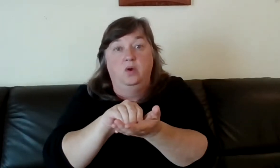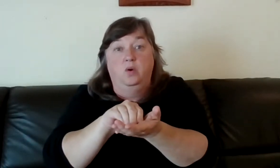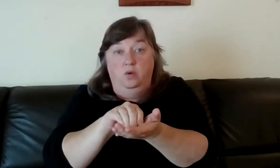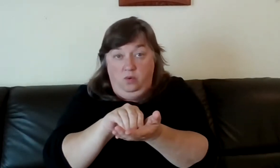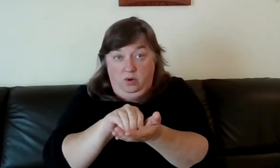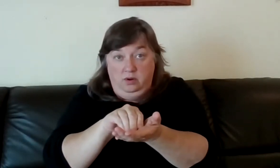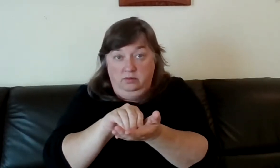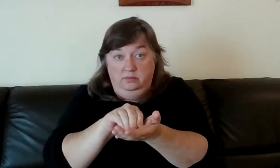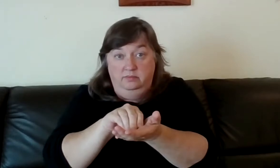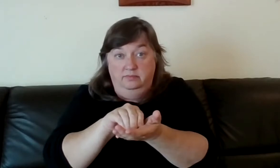Or,